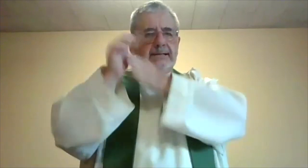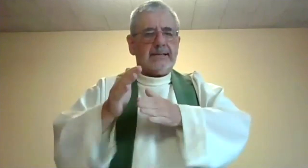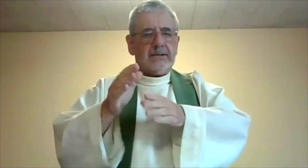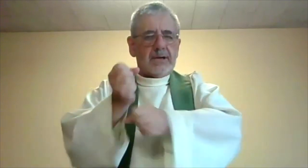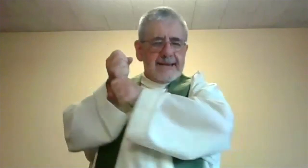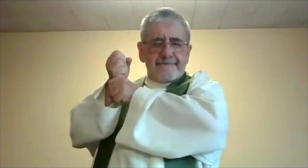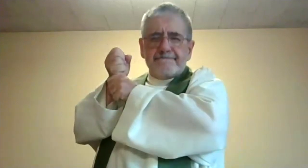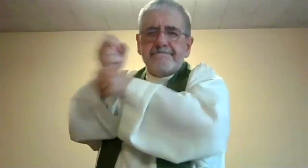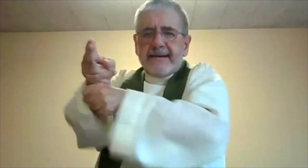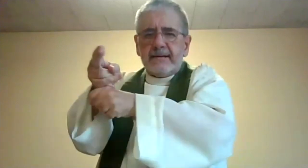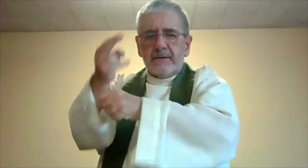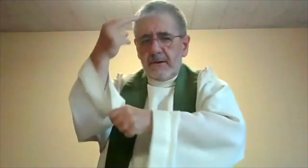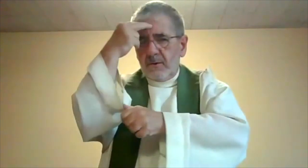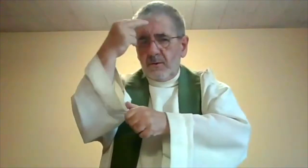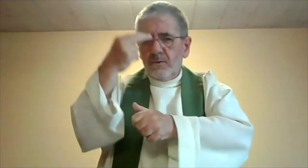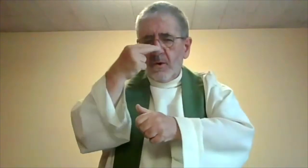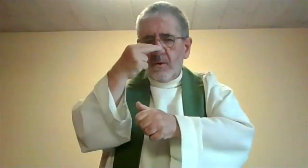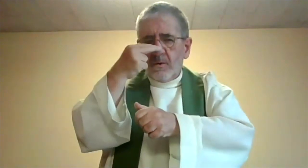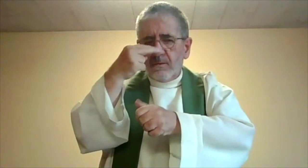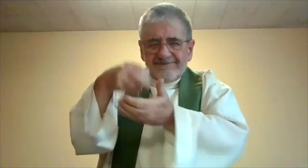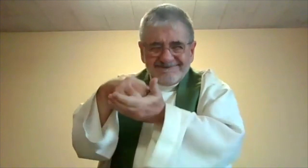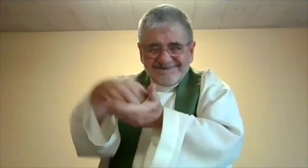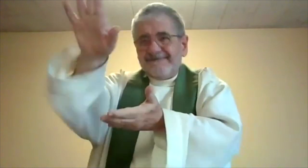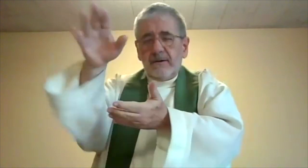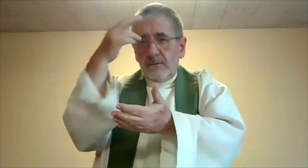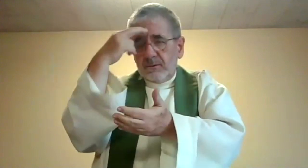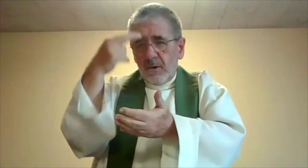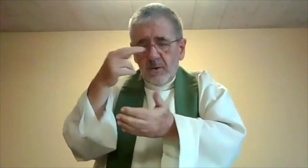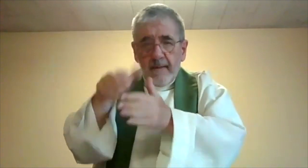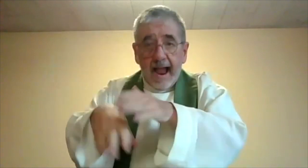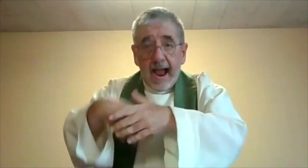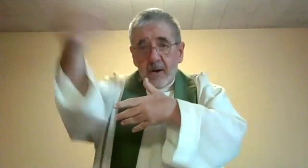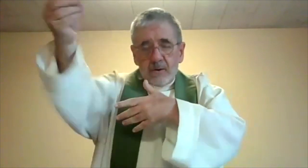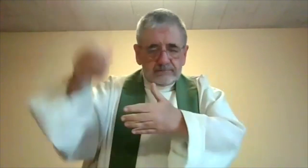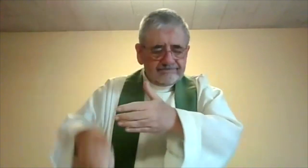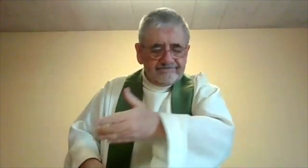military ruler who would conquer and expel the Romans.